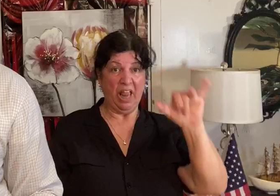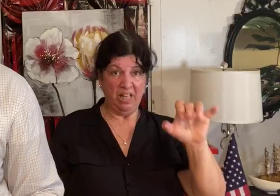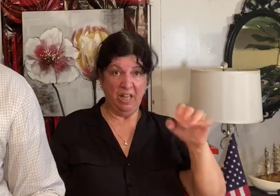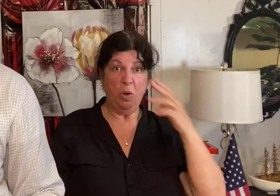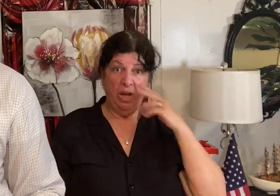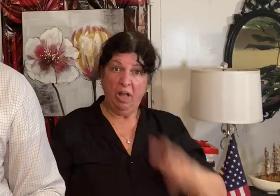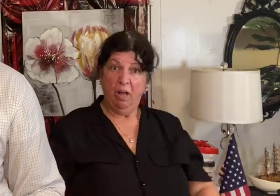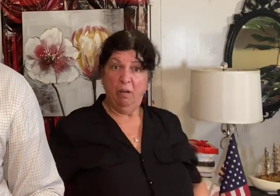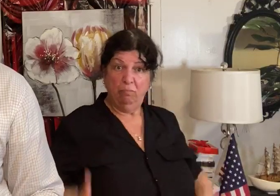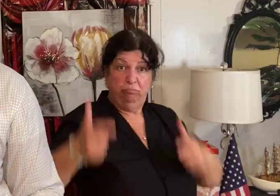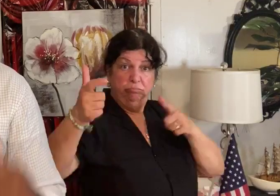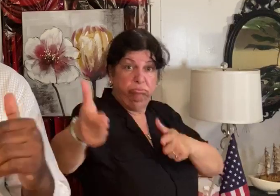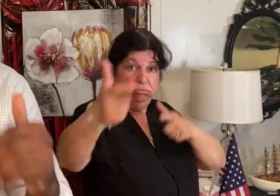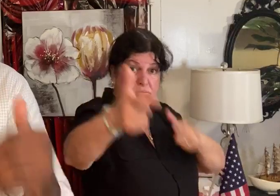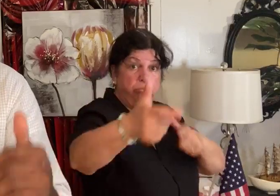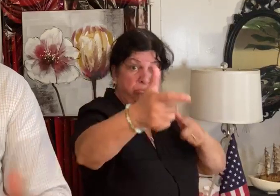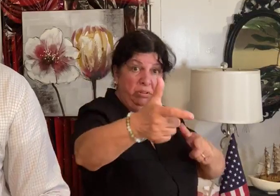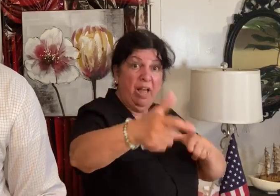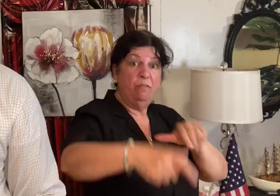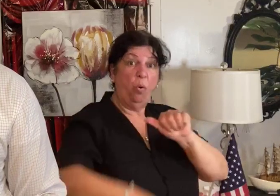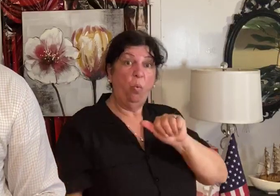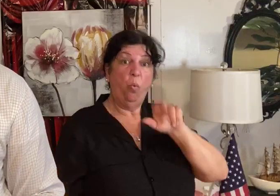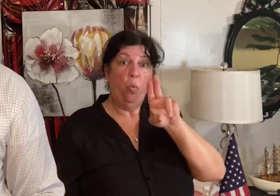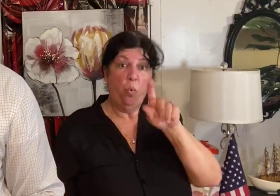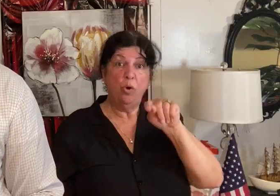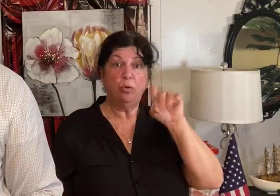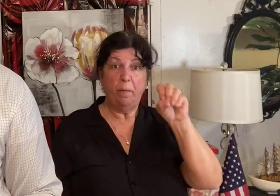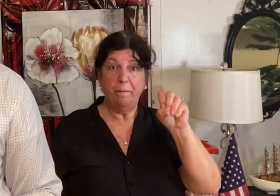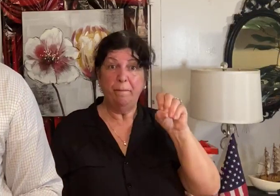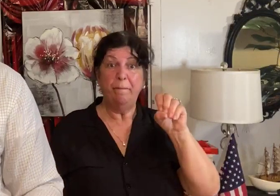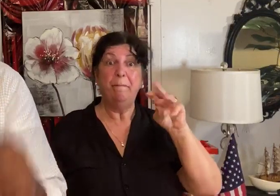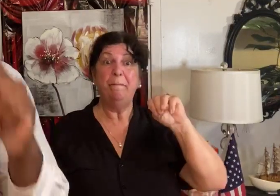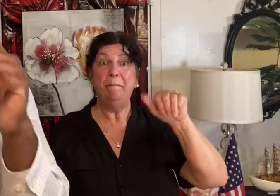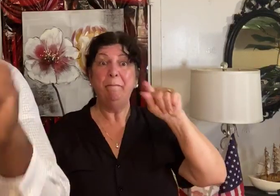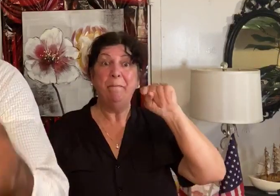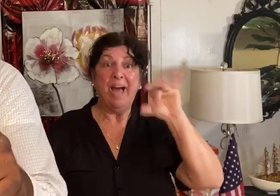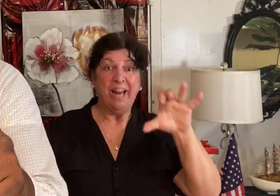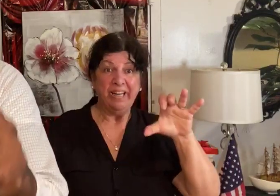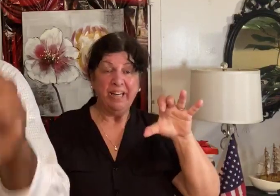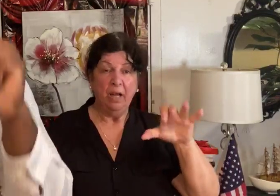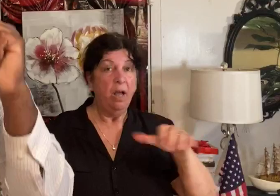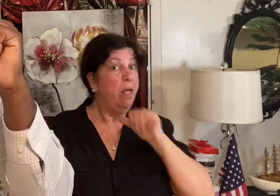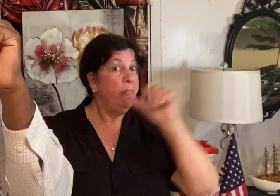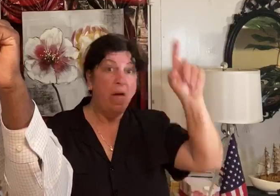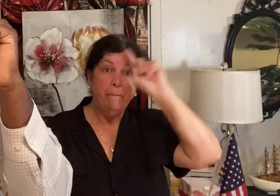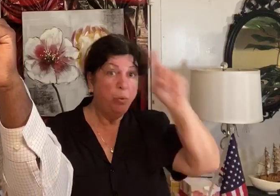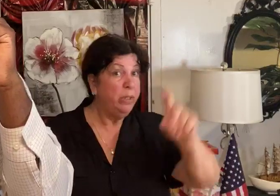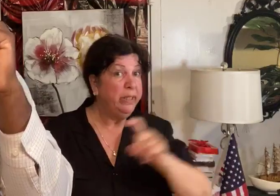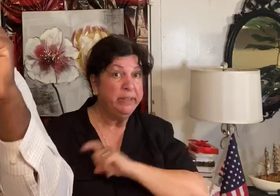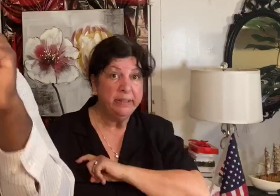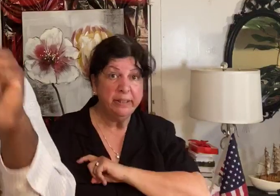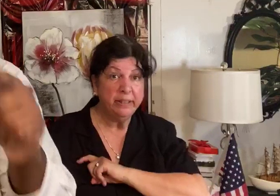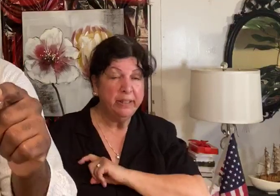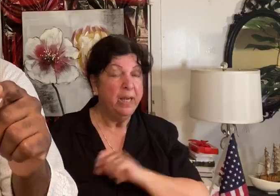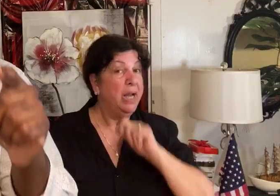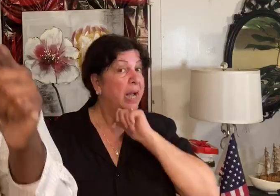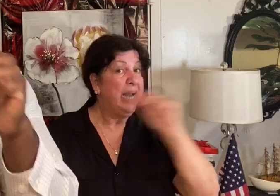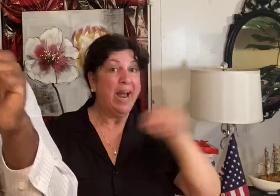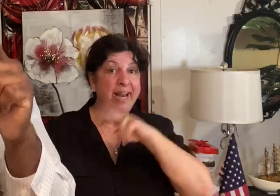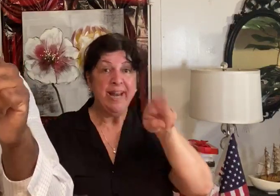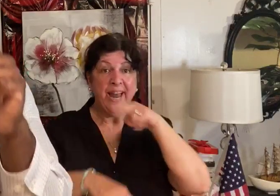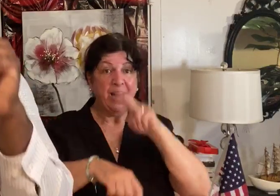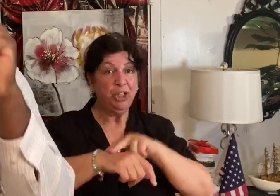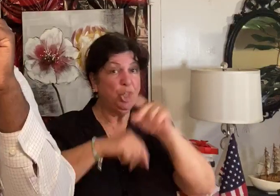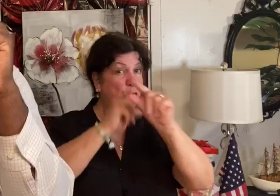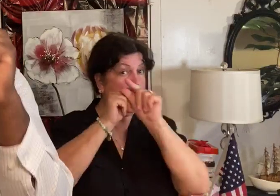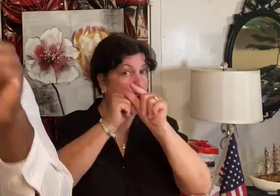news networks. They've got automatic firearms. And those aren't police. They are not National Guard. They're not